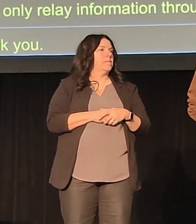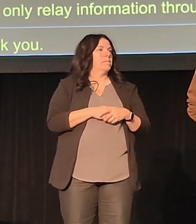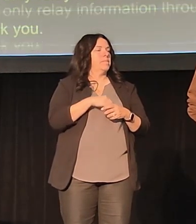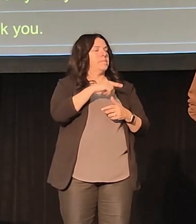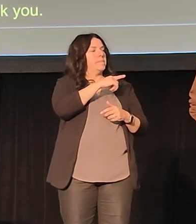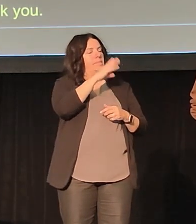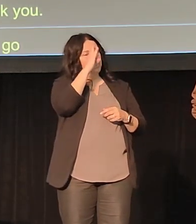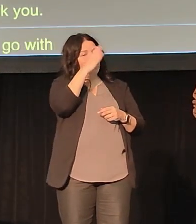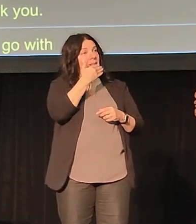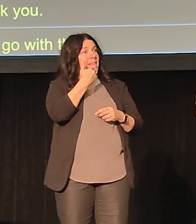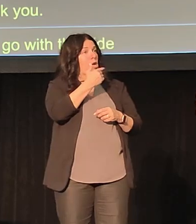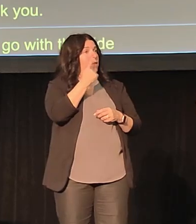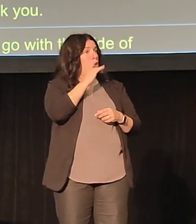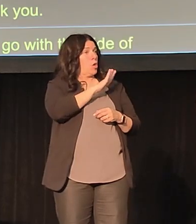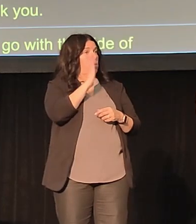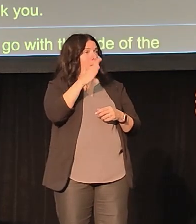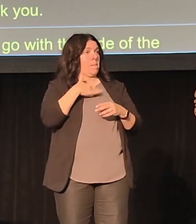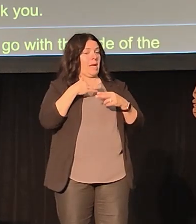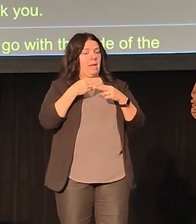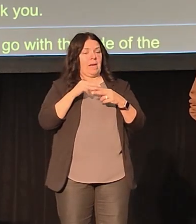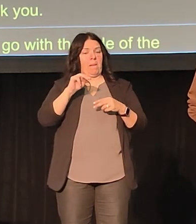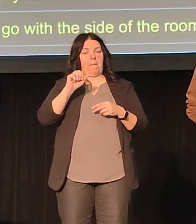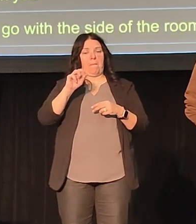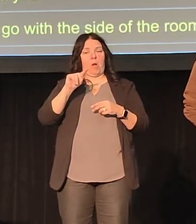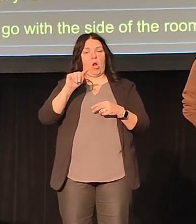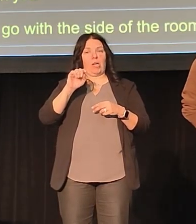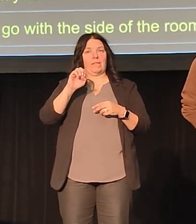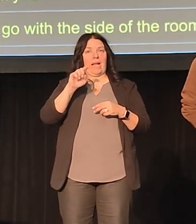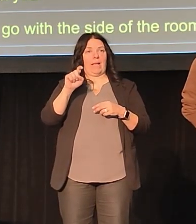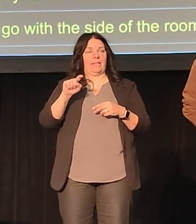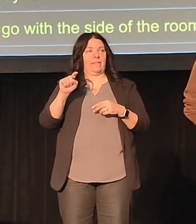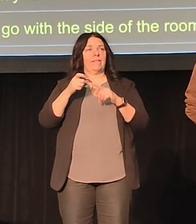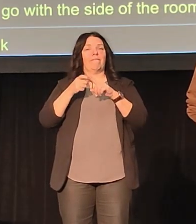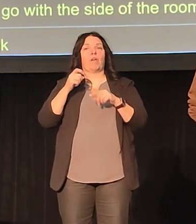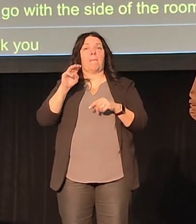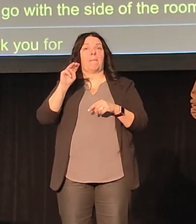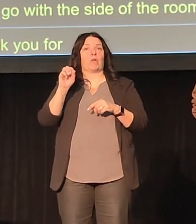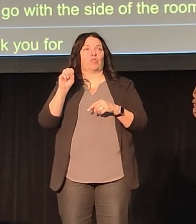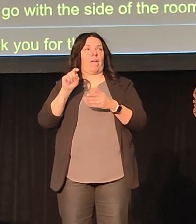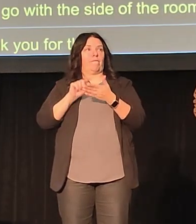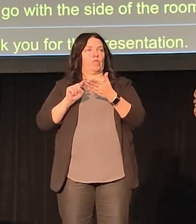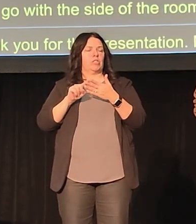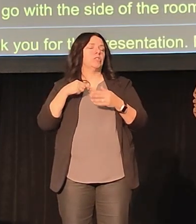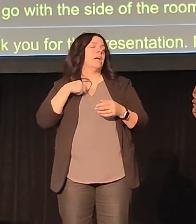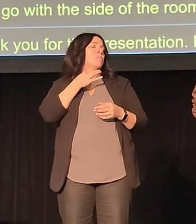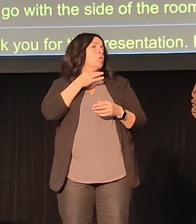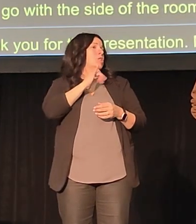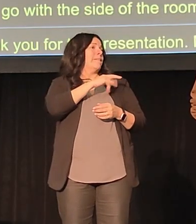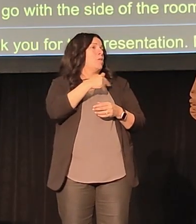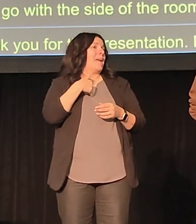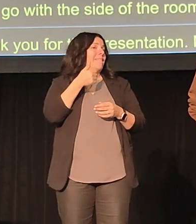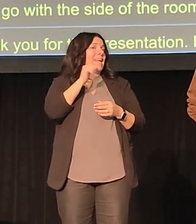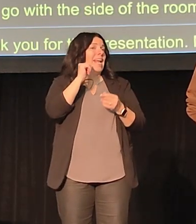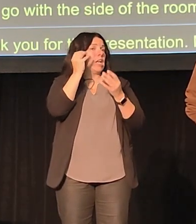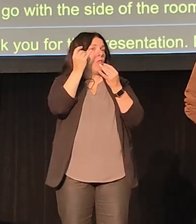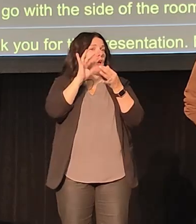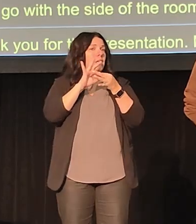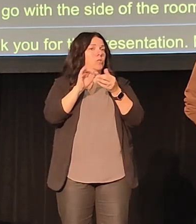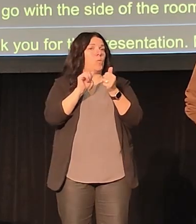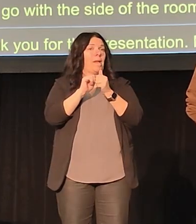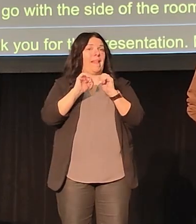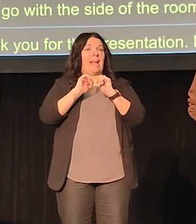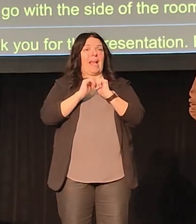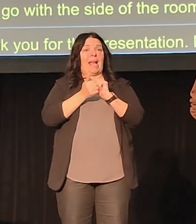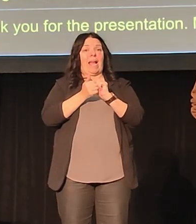Thank you very much for the presentation. My name is Martins Mott from Microsoft Research. I'm curious if you have any thoughts on how the